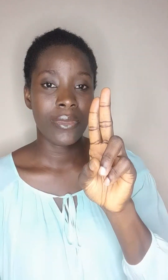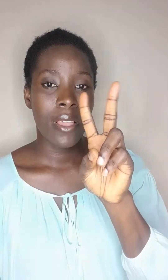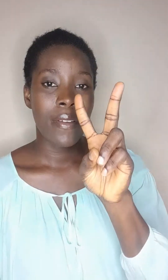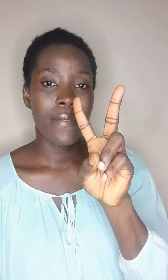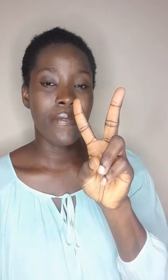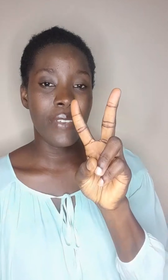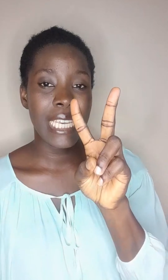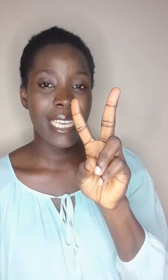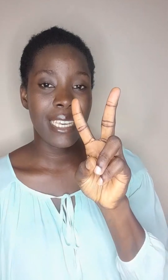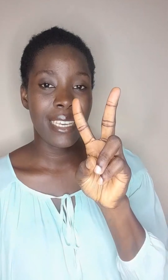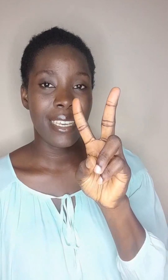V